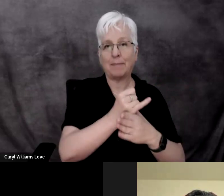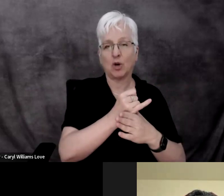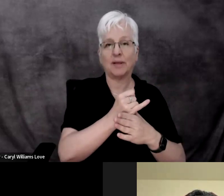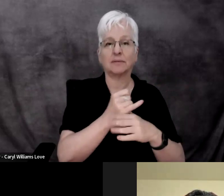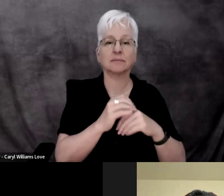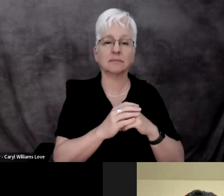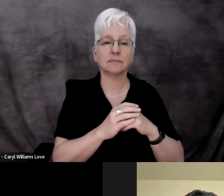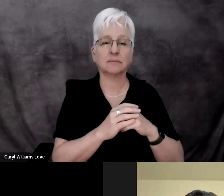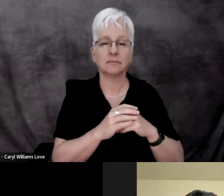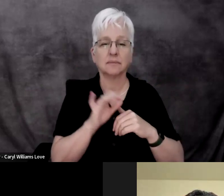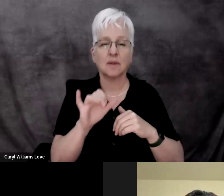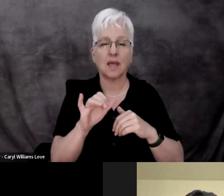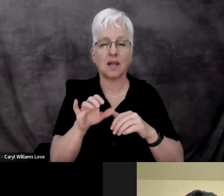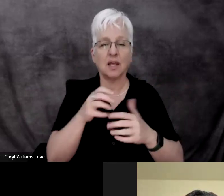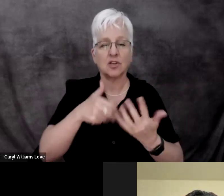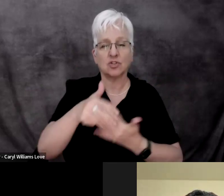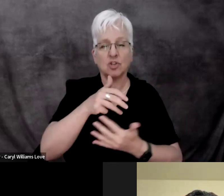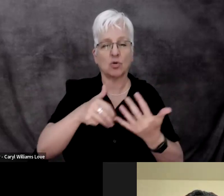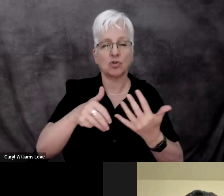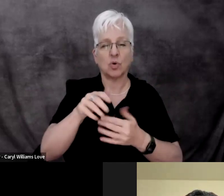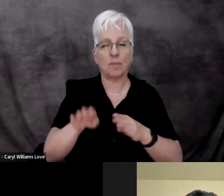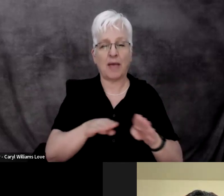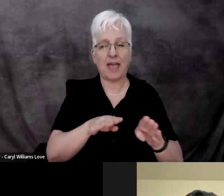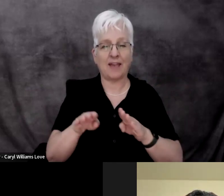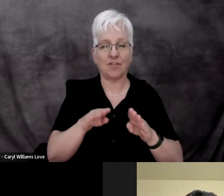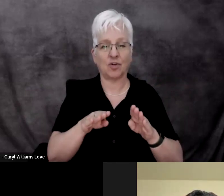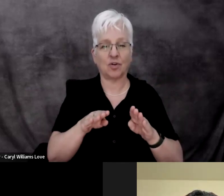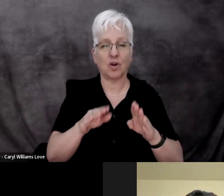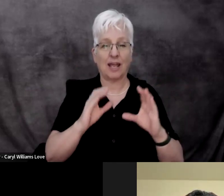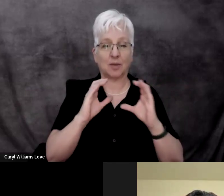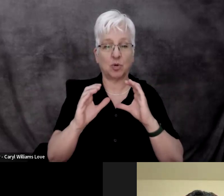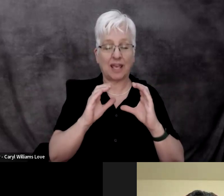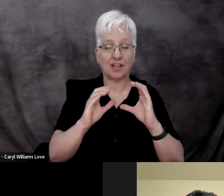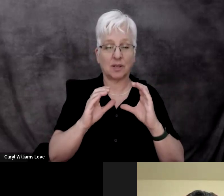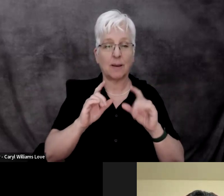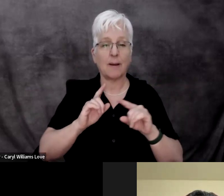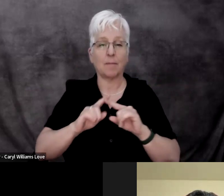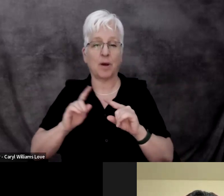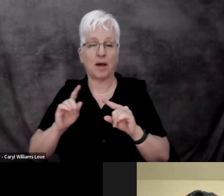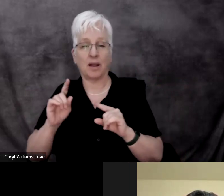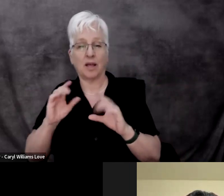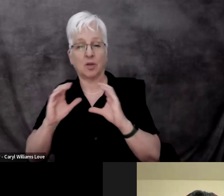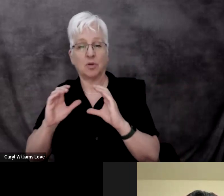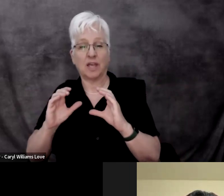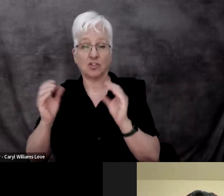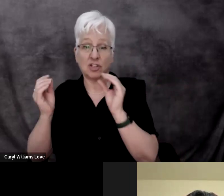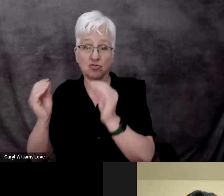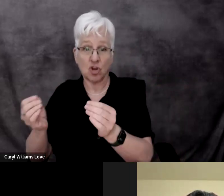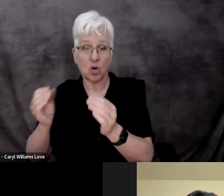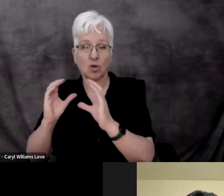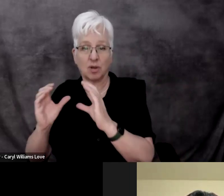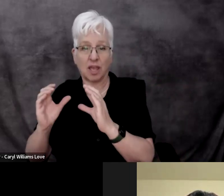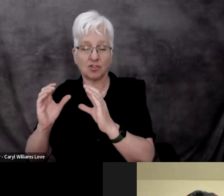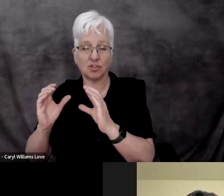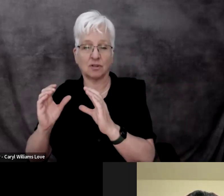autism, which is social behavior communication. But the communication is no to little communication, not to be confused with our autistic population that